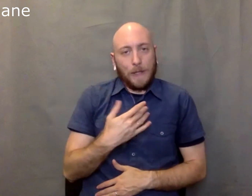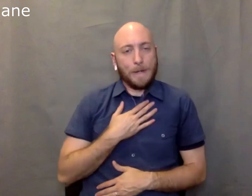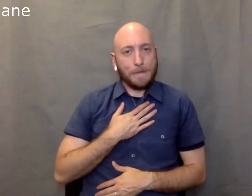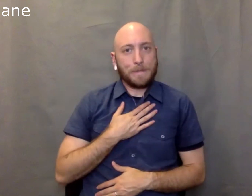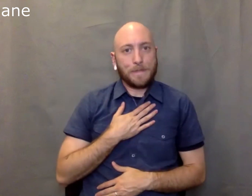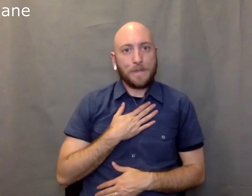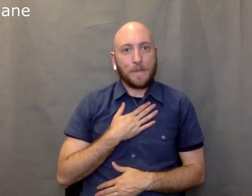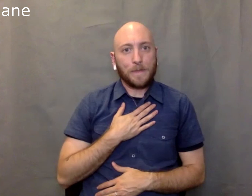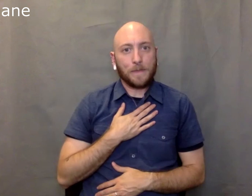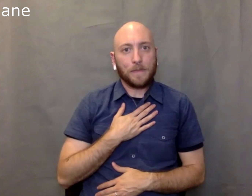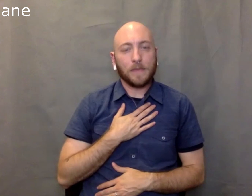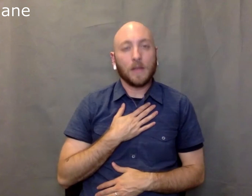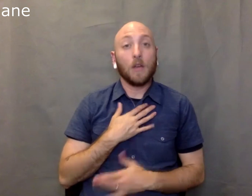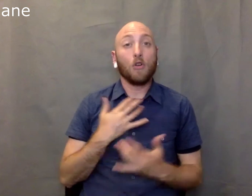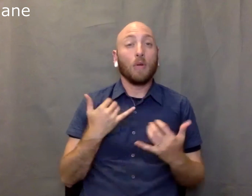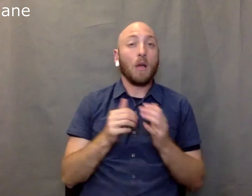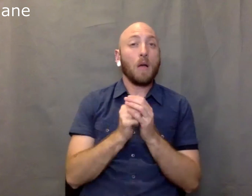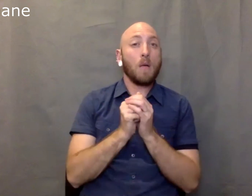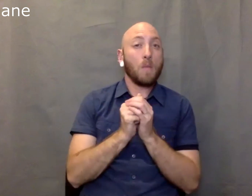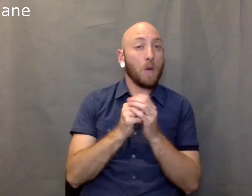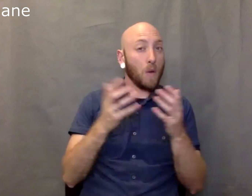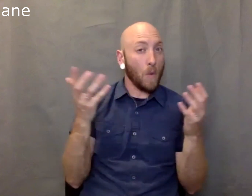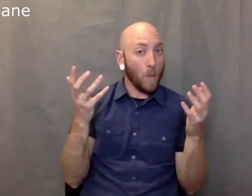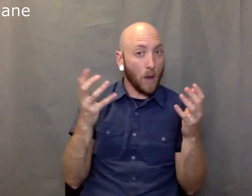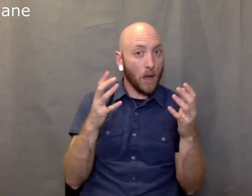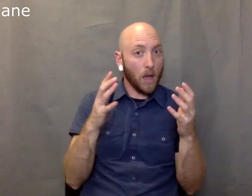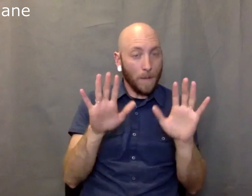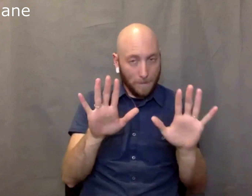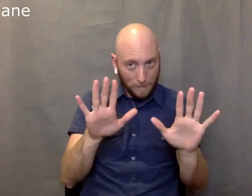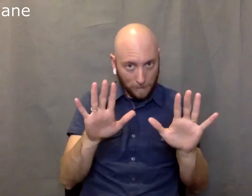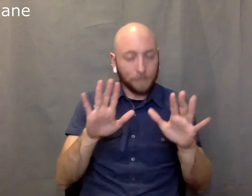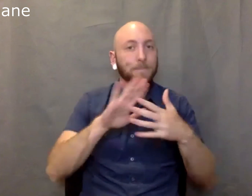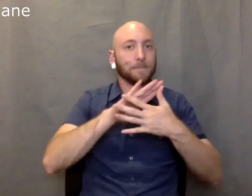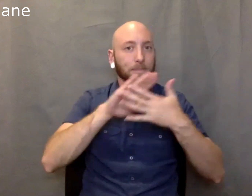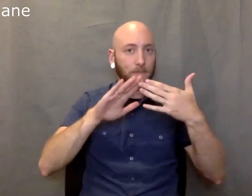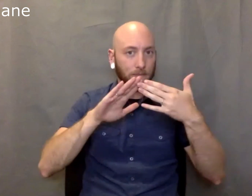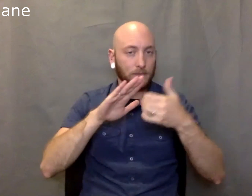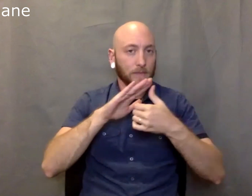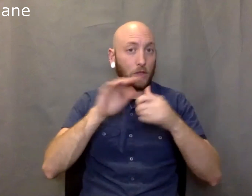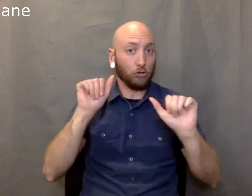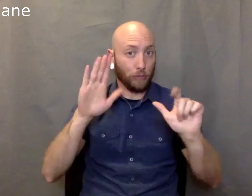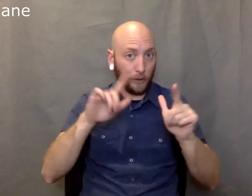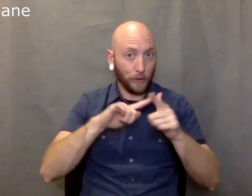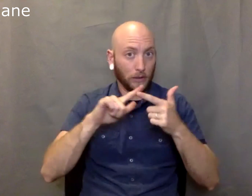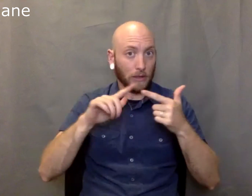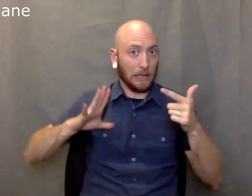thing that I've been praying for recently was in this order: surrender, acceptance, and faith.